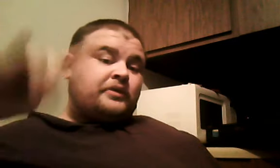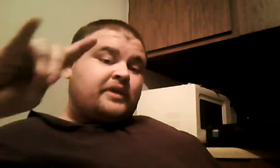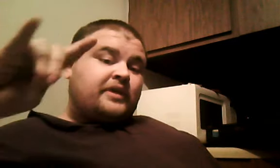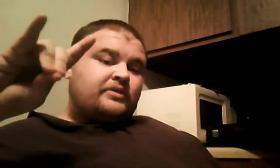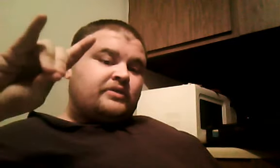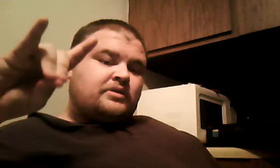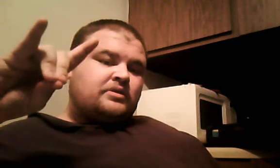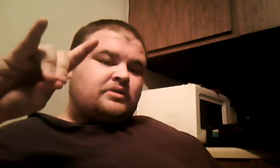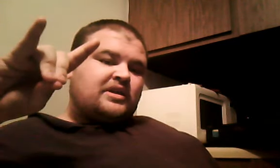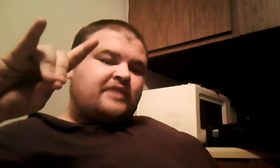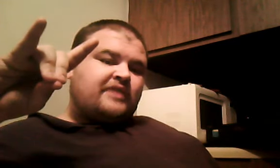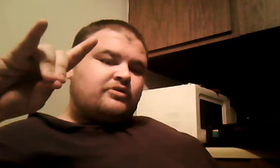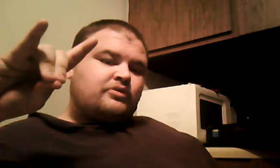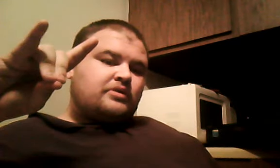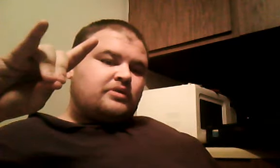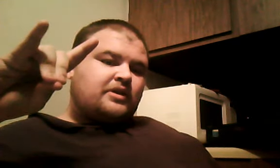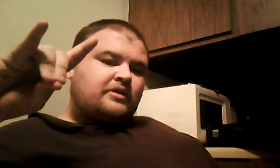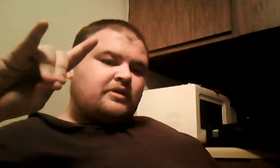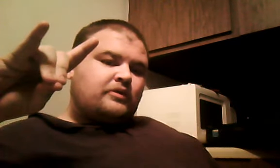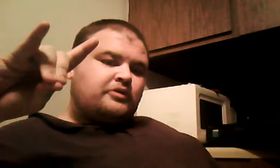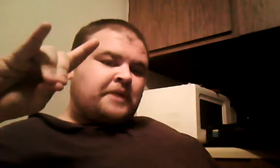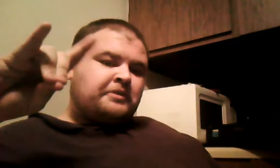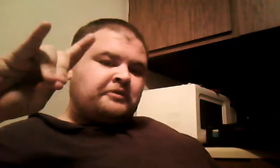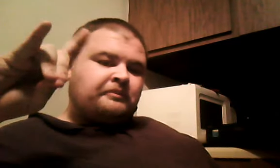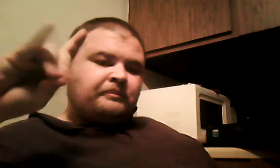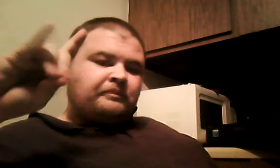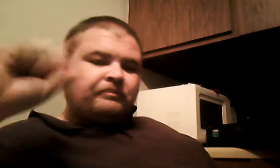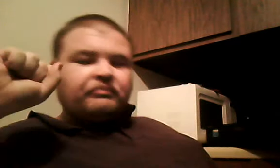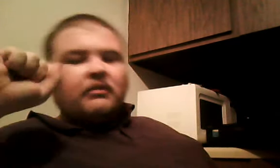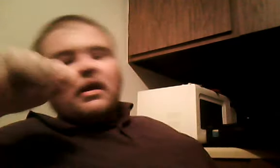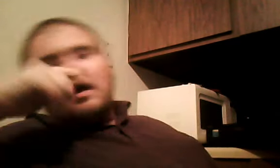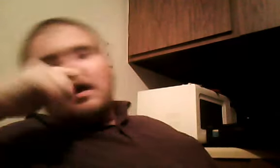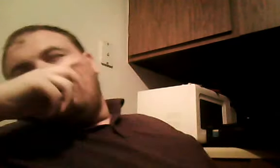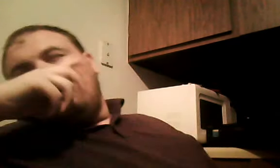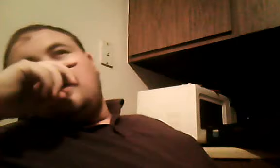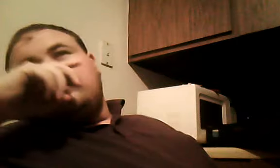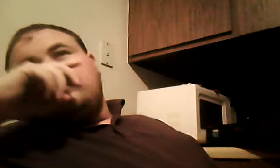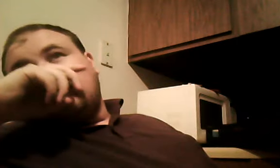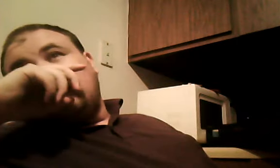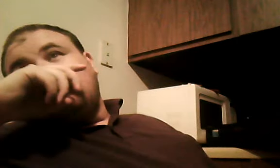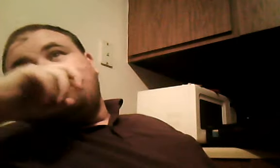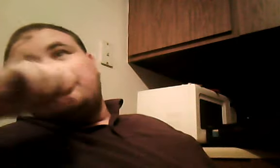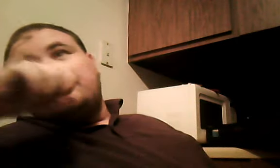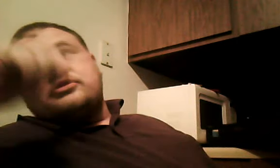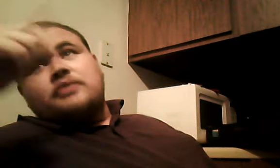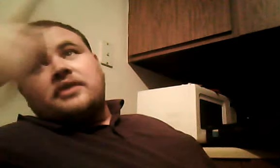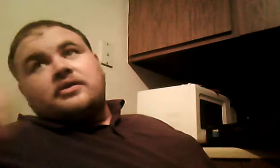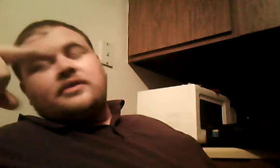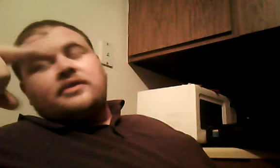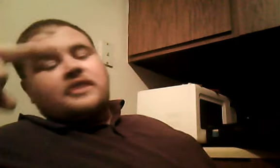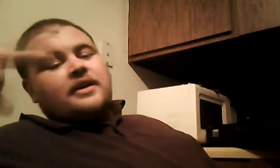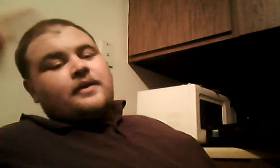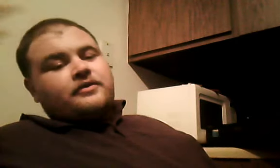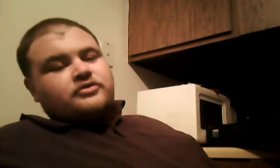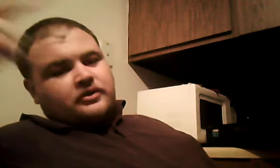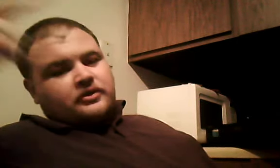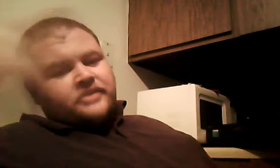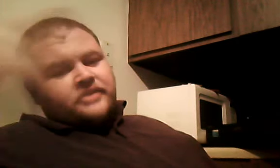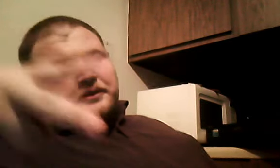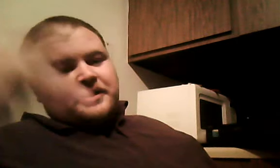1000. FnTrueClick. What's poppin'? Check out FnTrueWrestling. Check out FnTrueEntertainment.